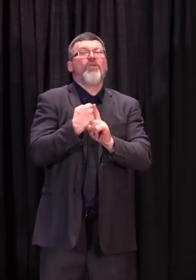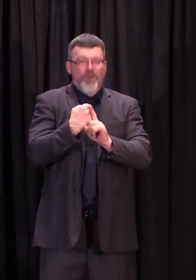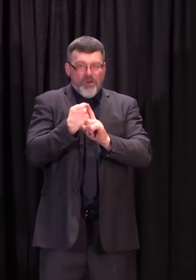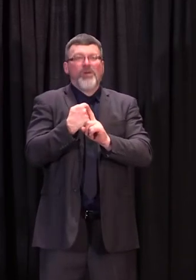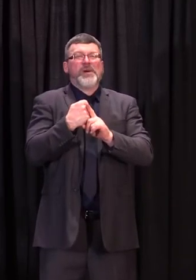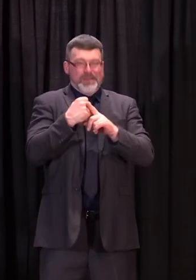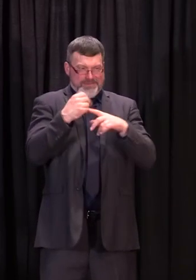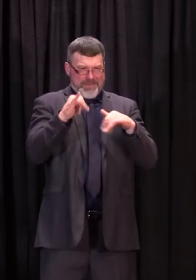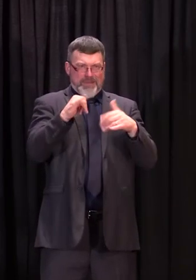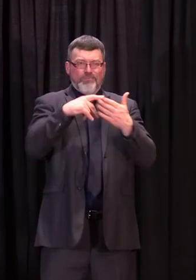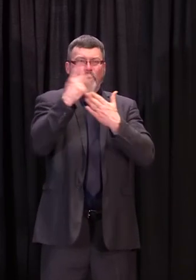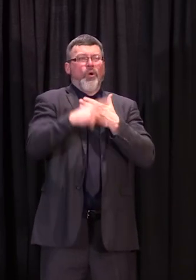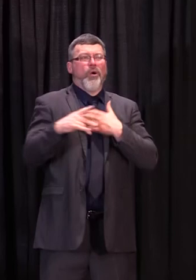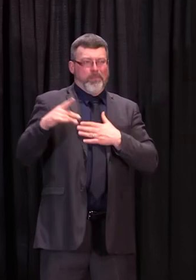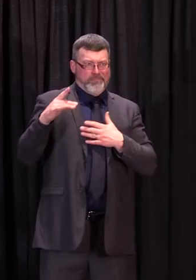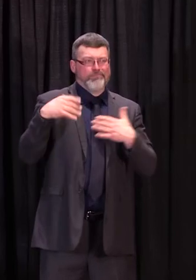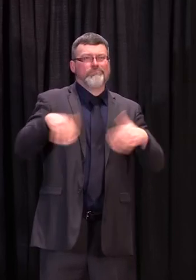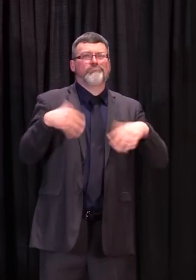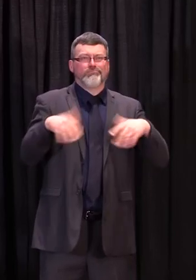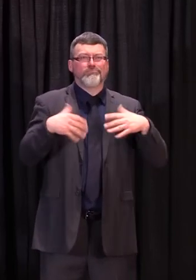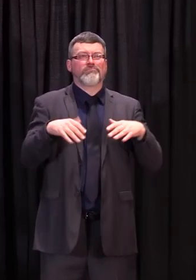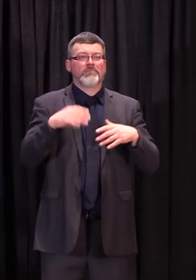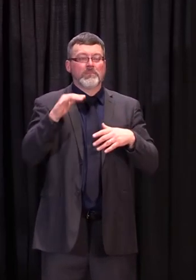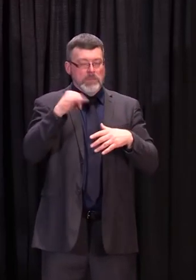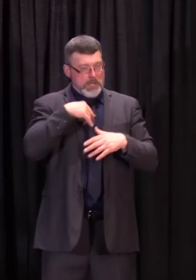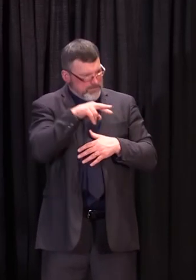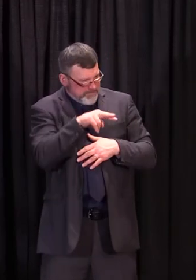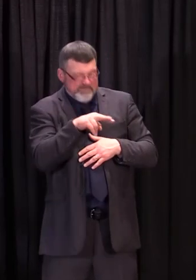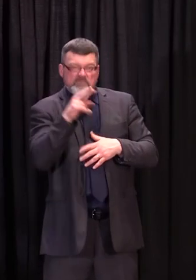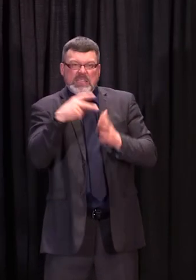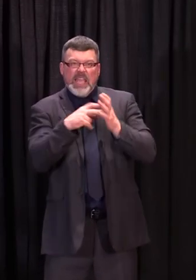another $6 million this year.